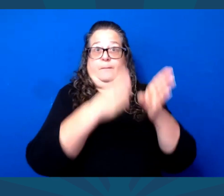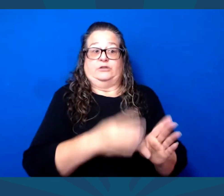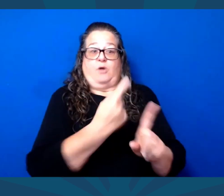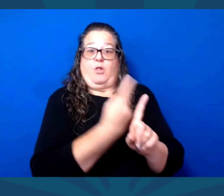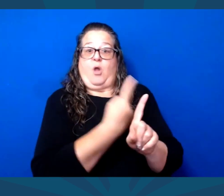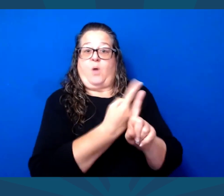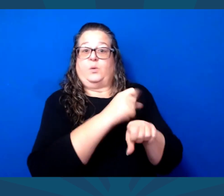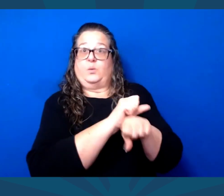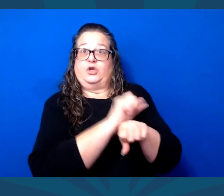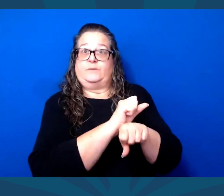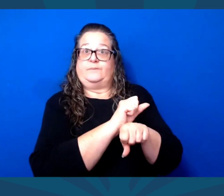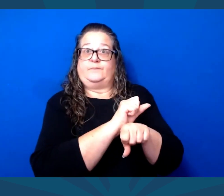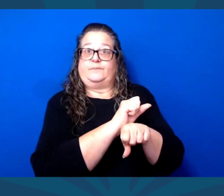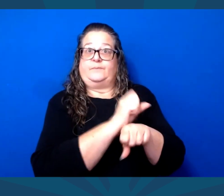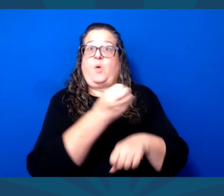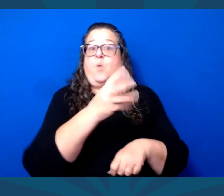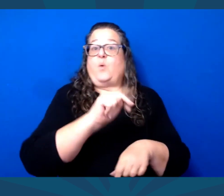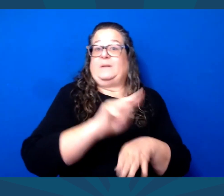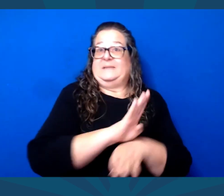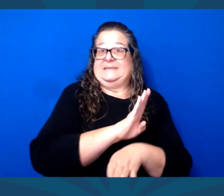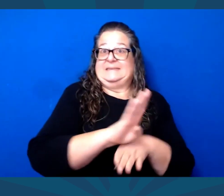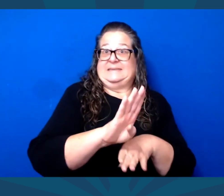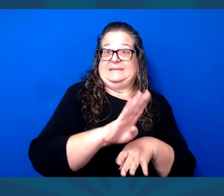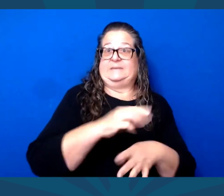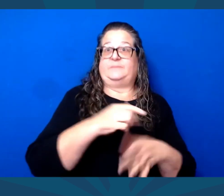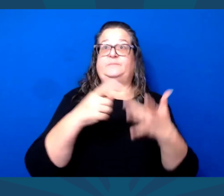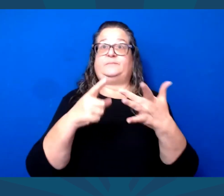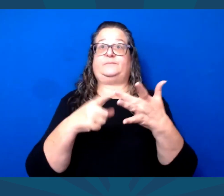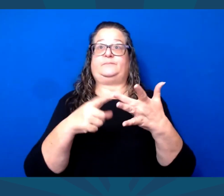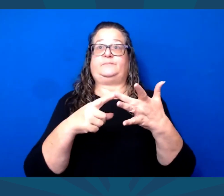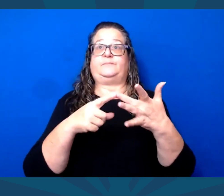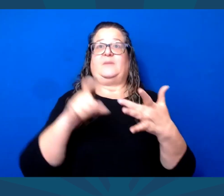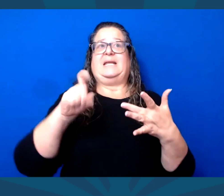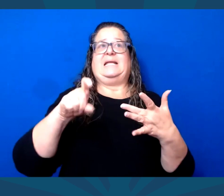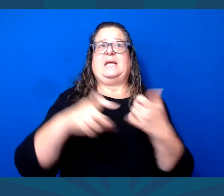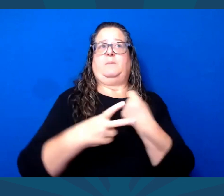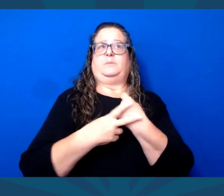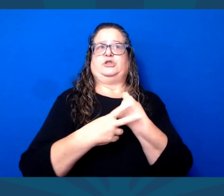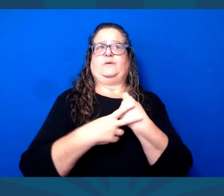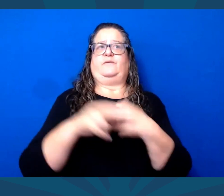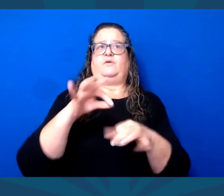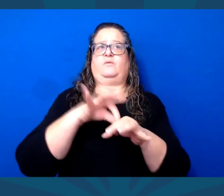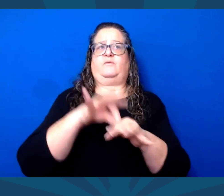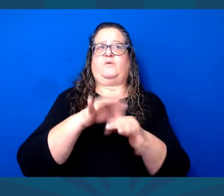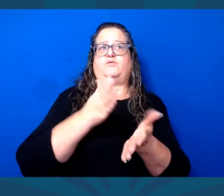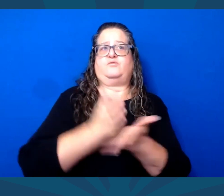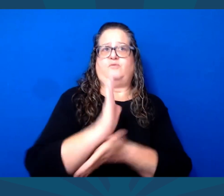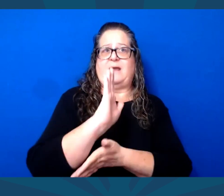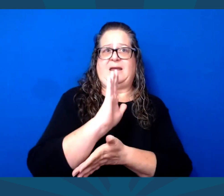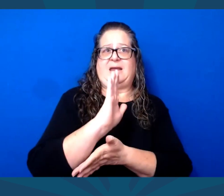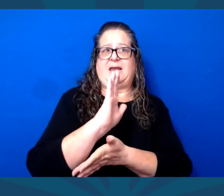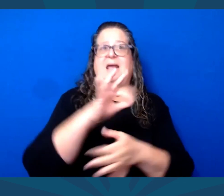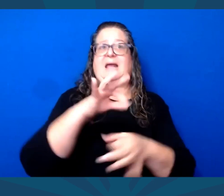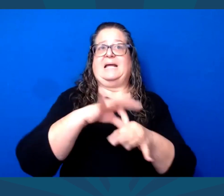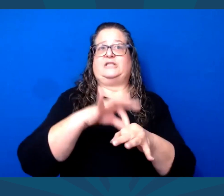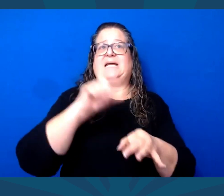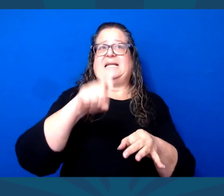health insurance, including self-employed persons. 3, we need to preserve our voting